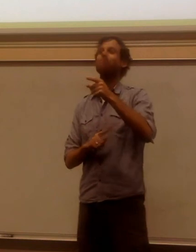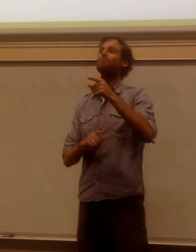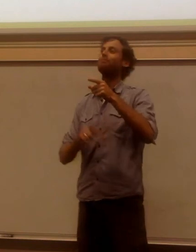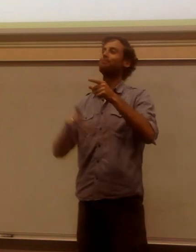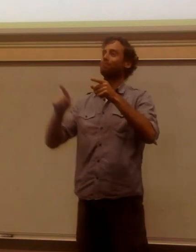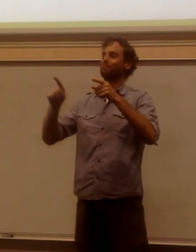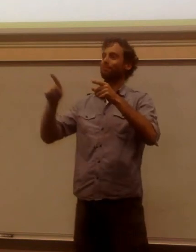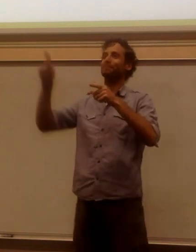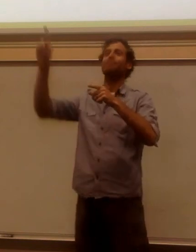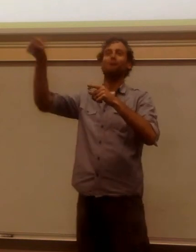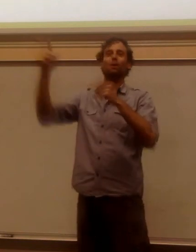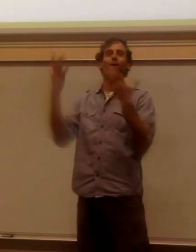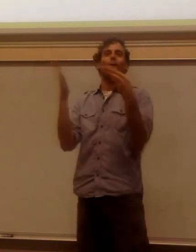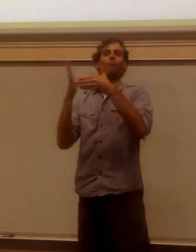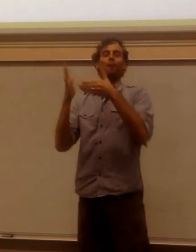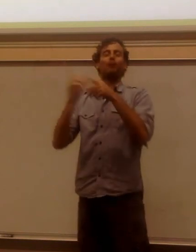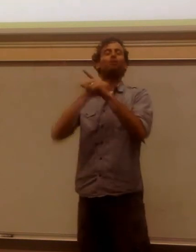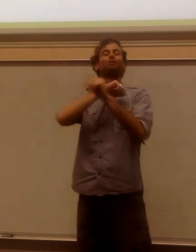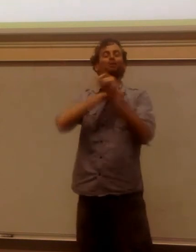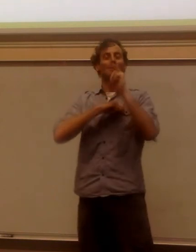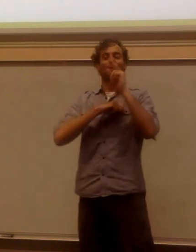principal investigator, Graham Turner,